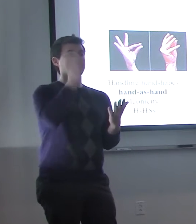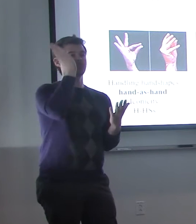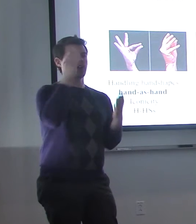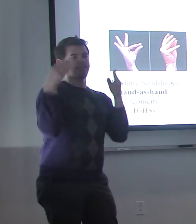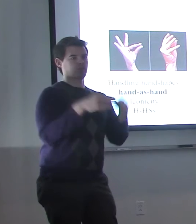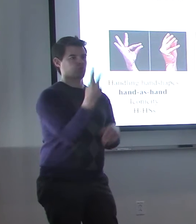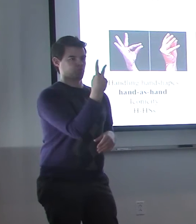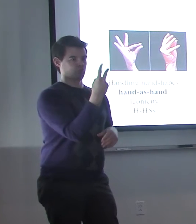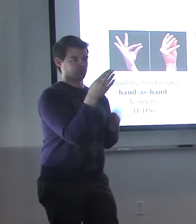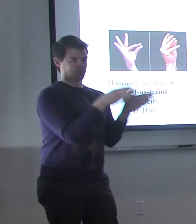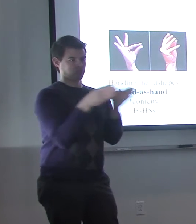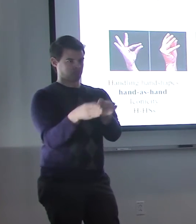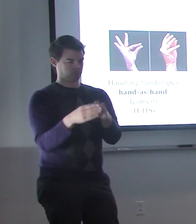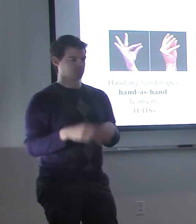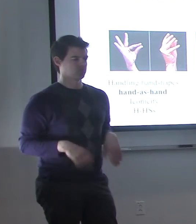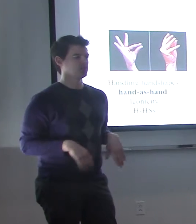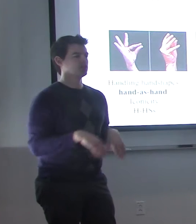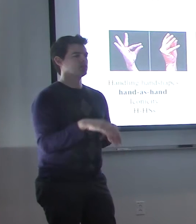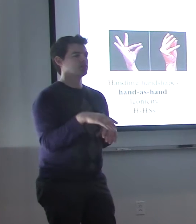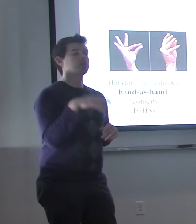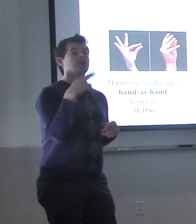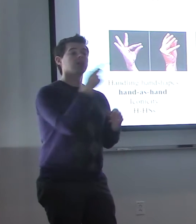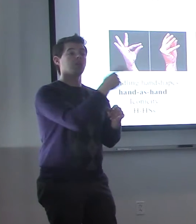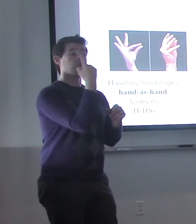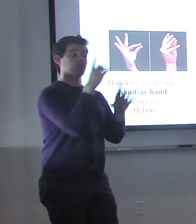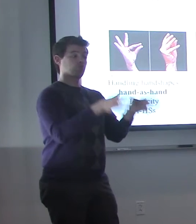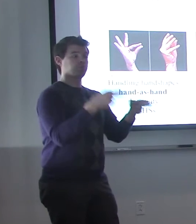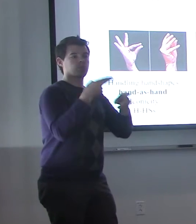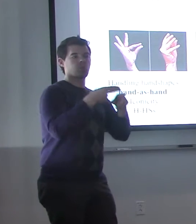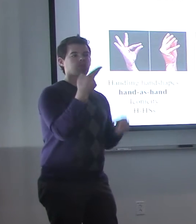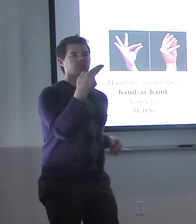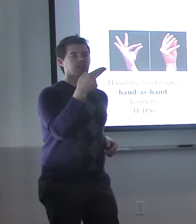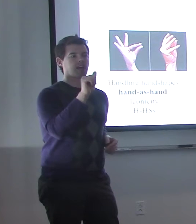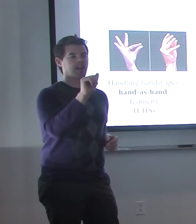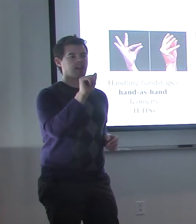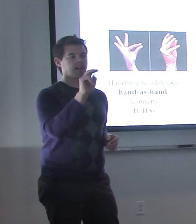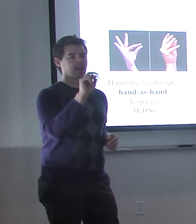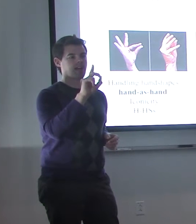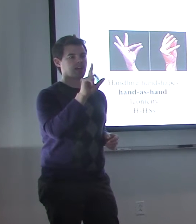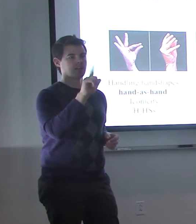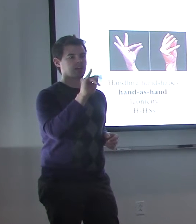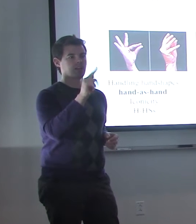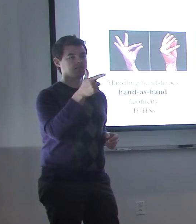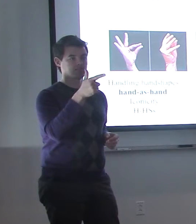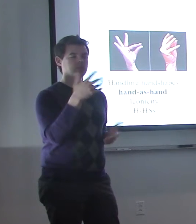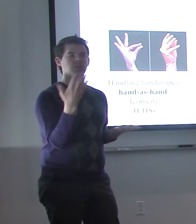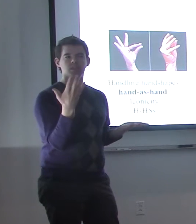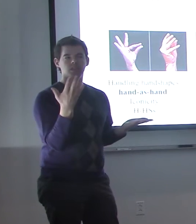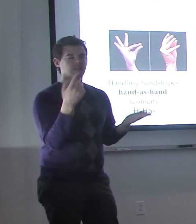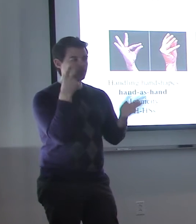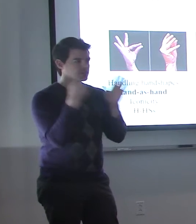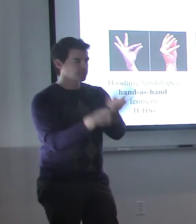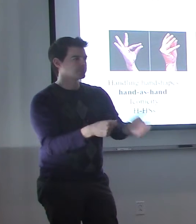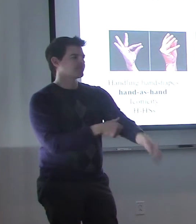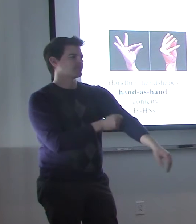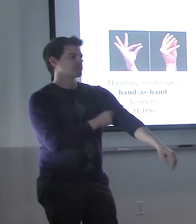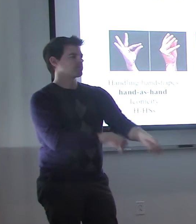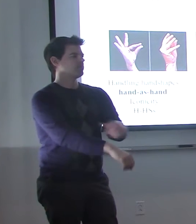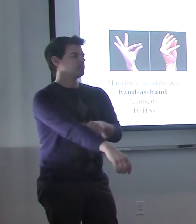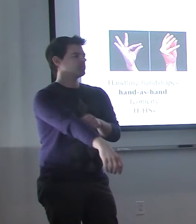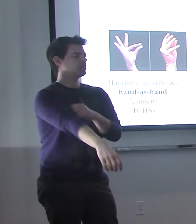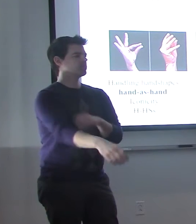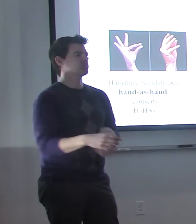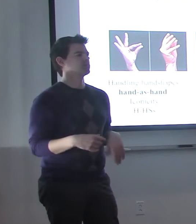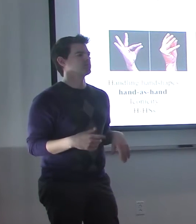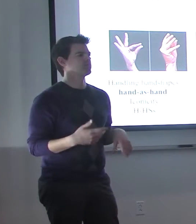one type are the handling handshakes. And these handshakes basically capture in the representation the